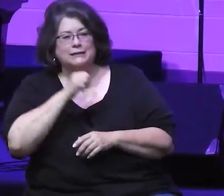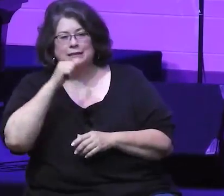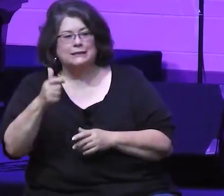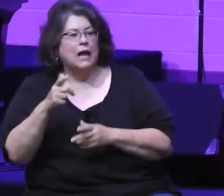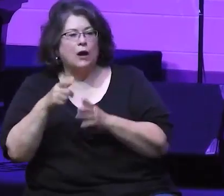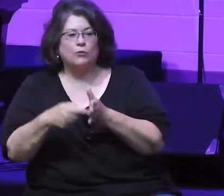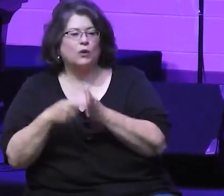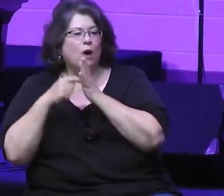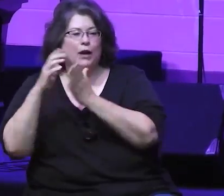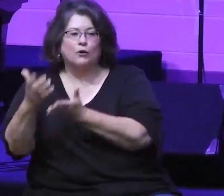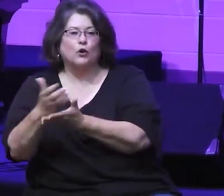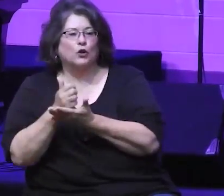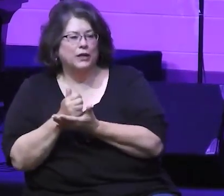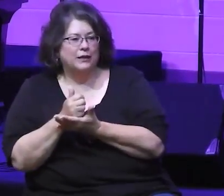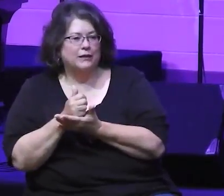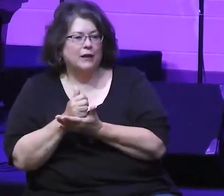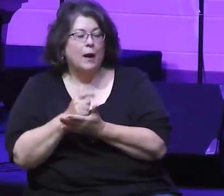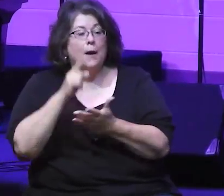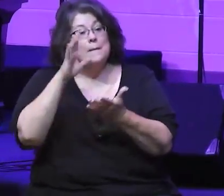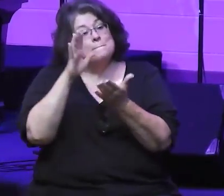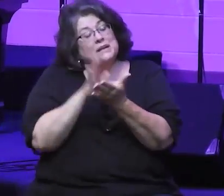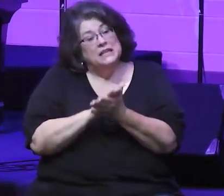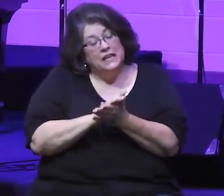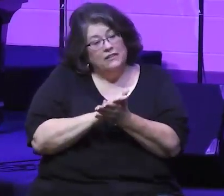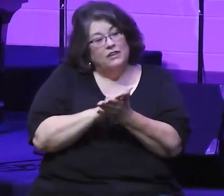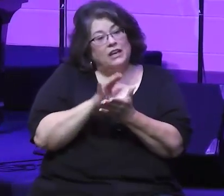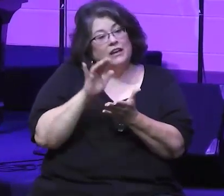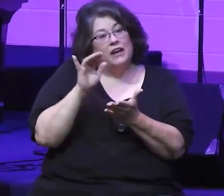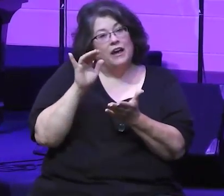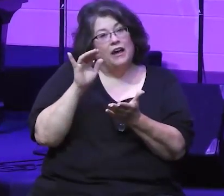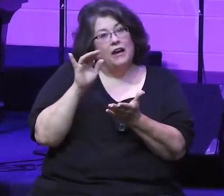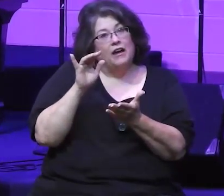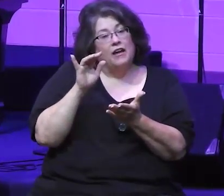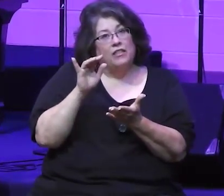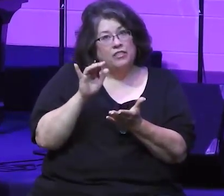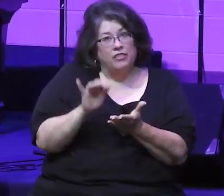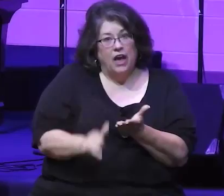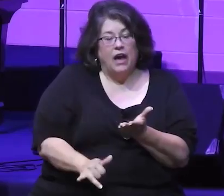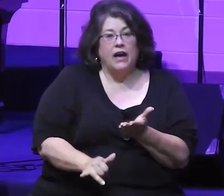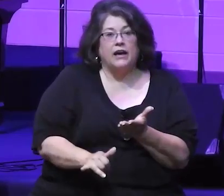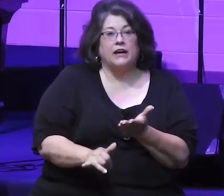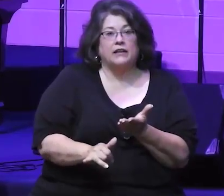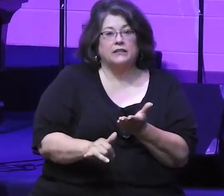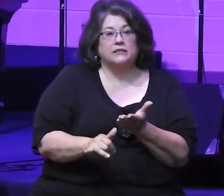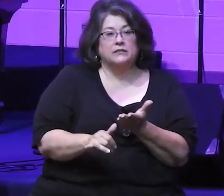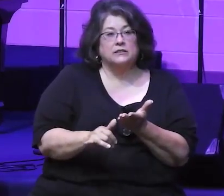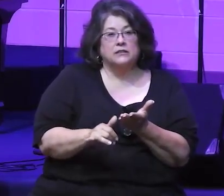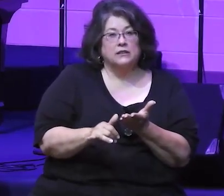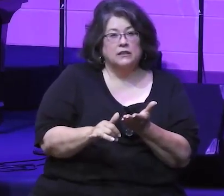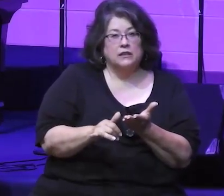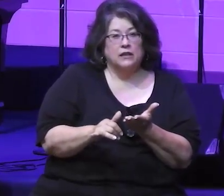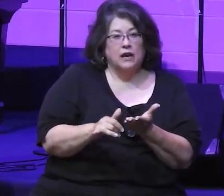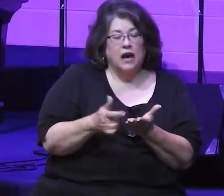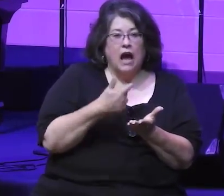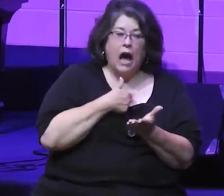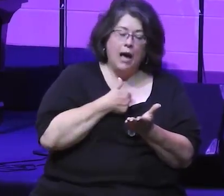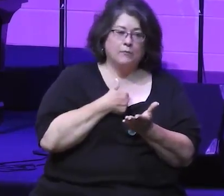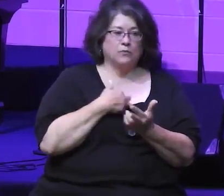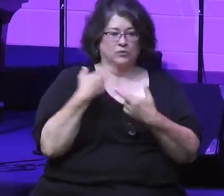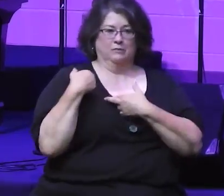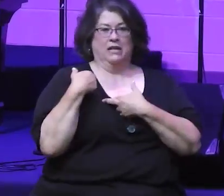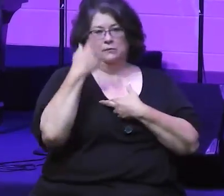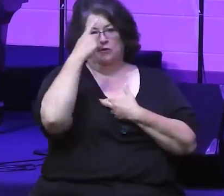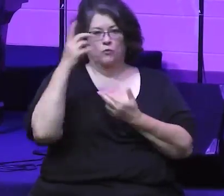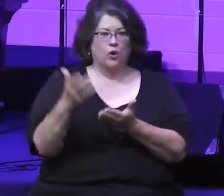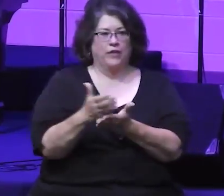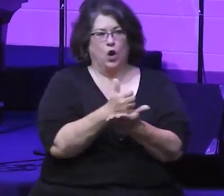expected. Believing that I'm the one who is sovereign at the end of the earnings is a violation of grace. It's just simply not true.